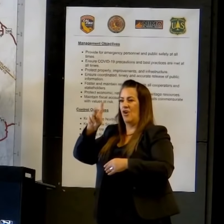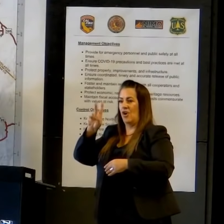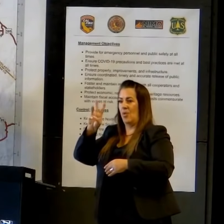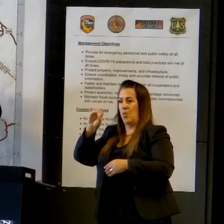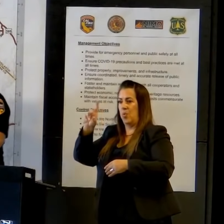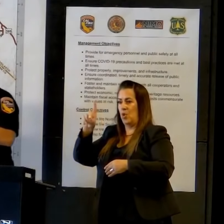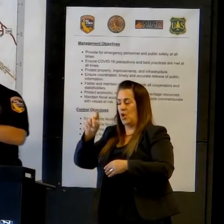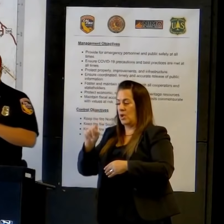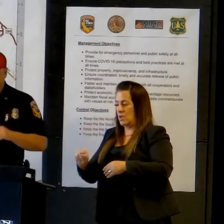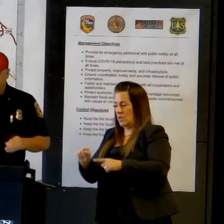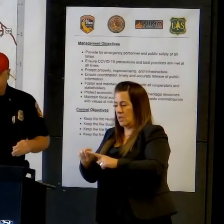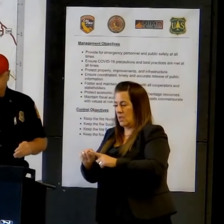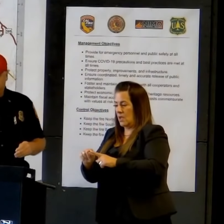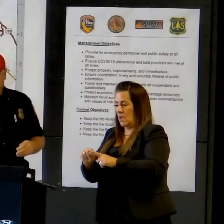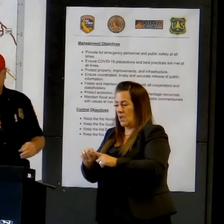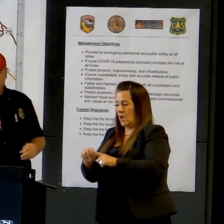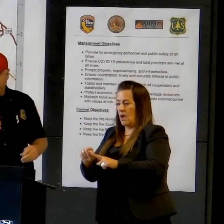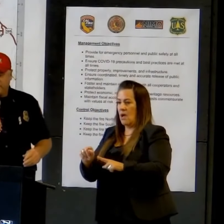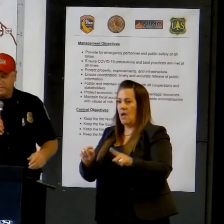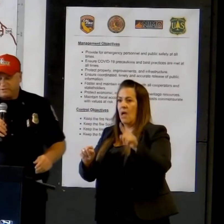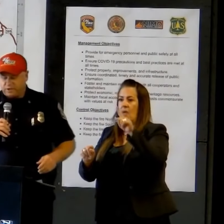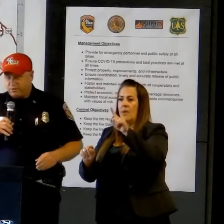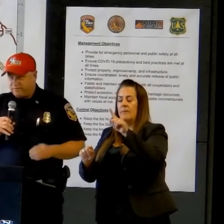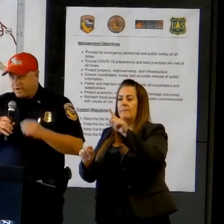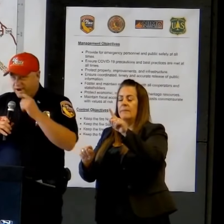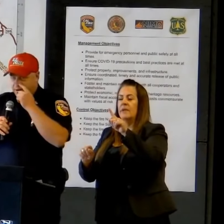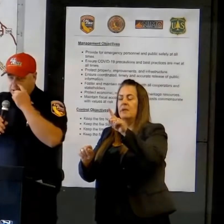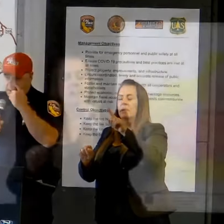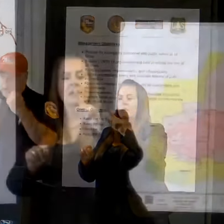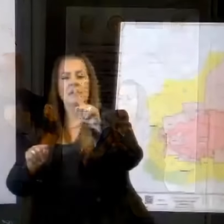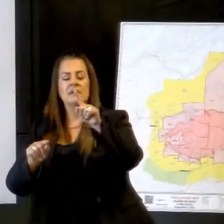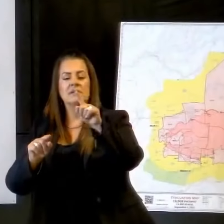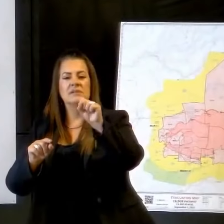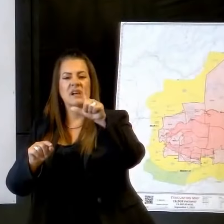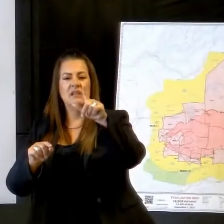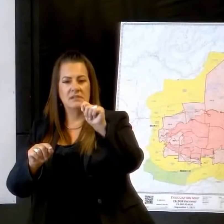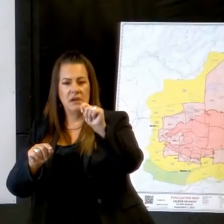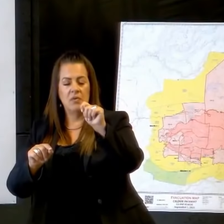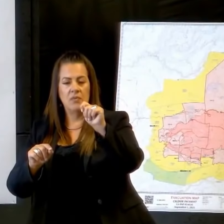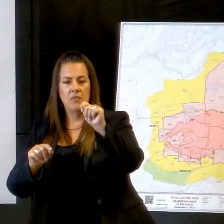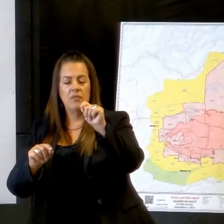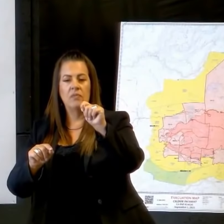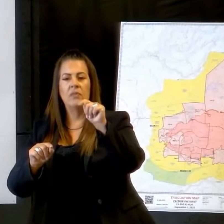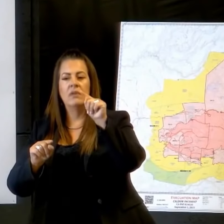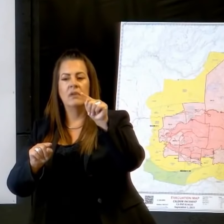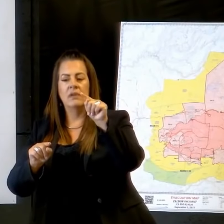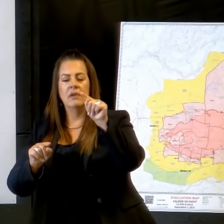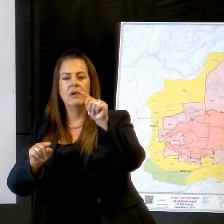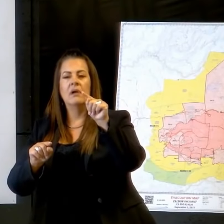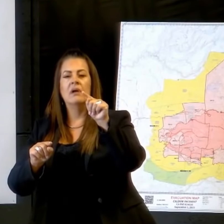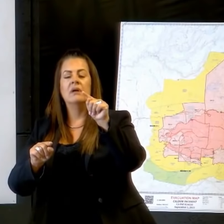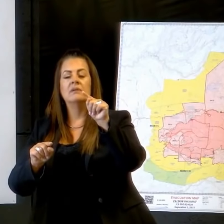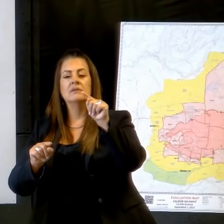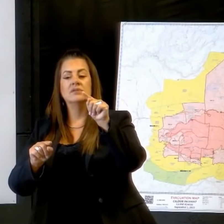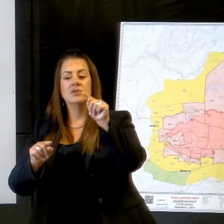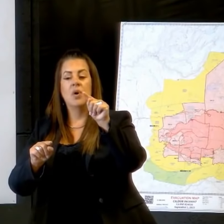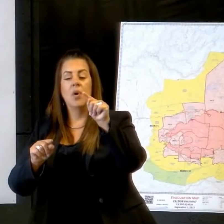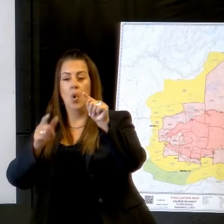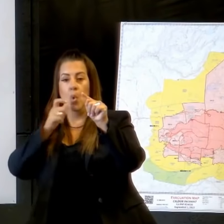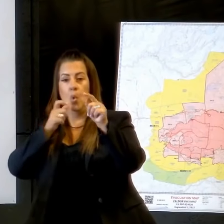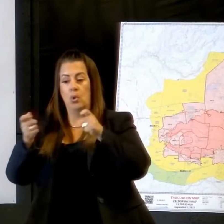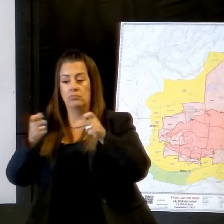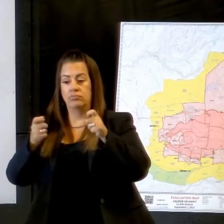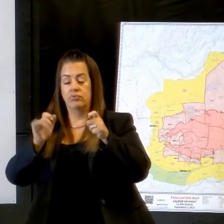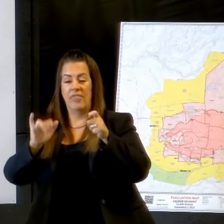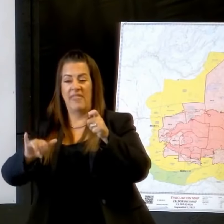then up into the Desolation Wilderness. So the east zone of the fire will be run out of the Heavenly base,